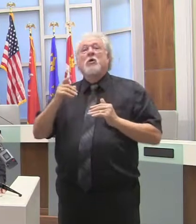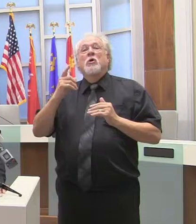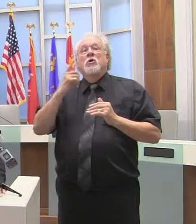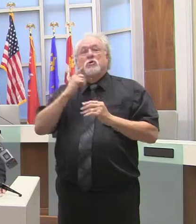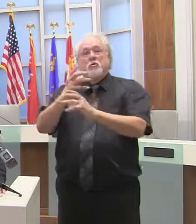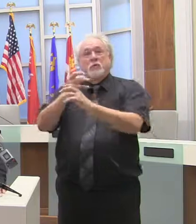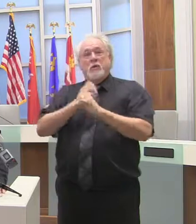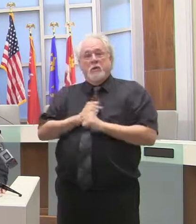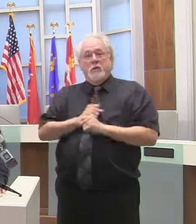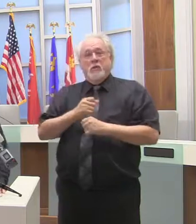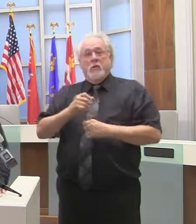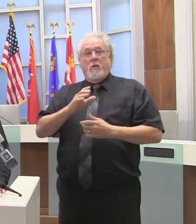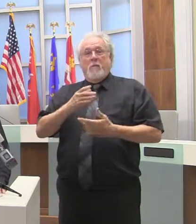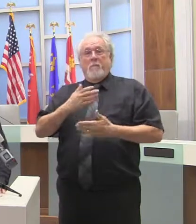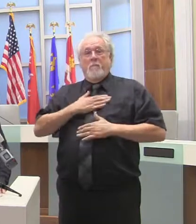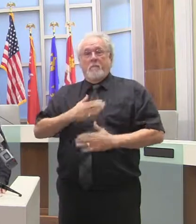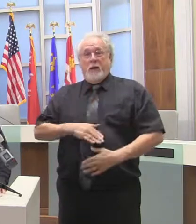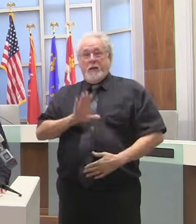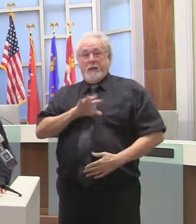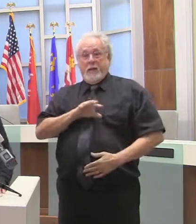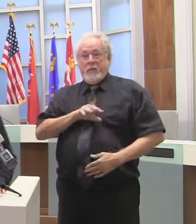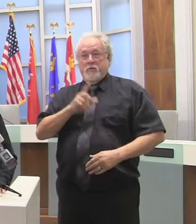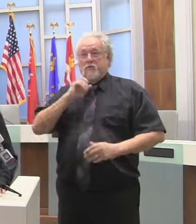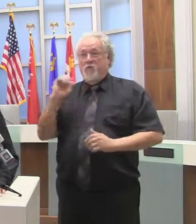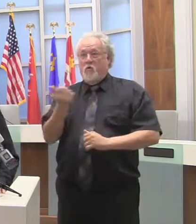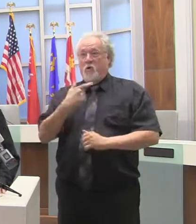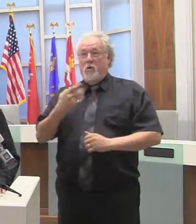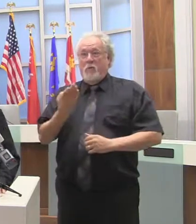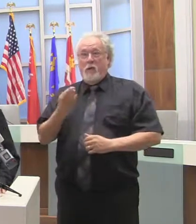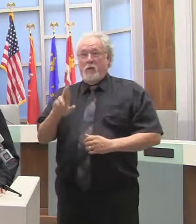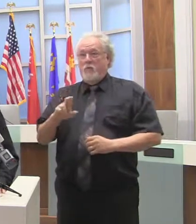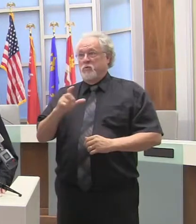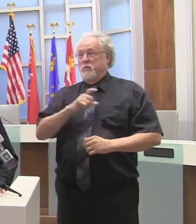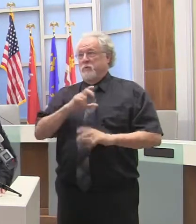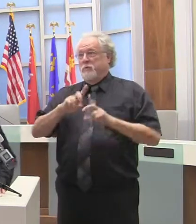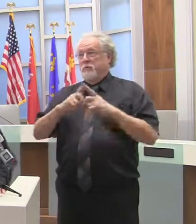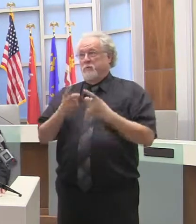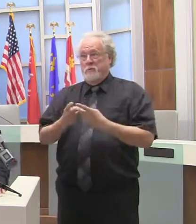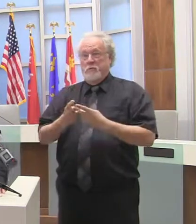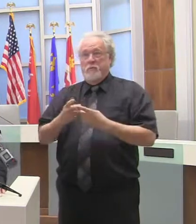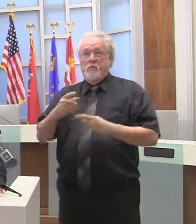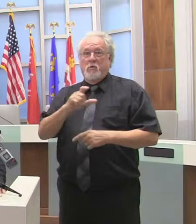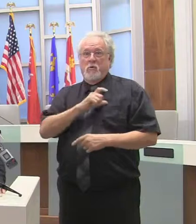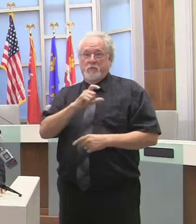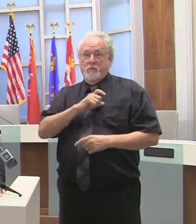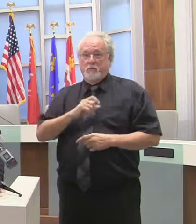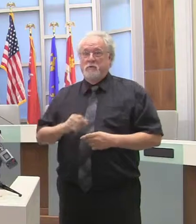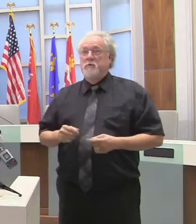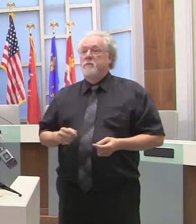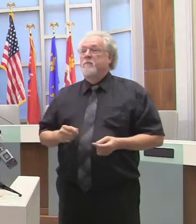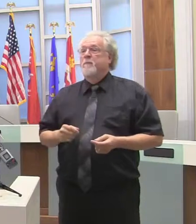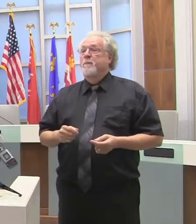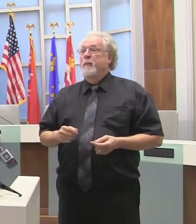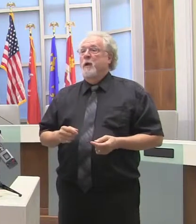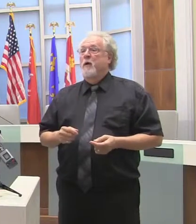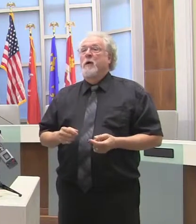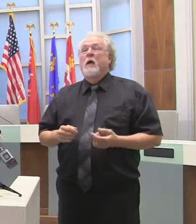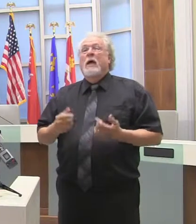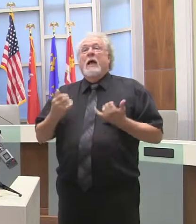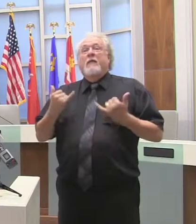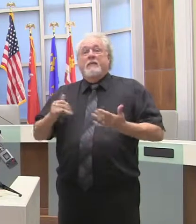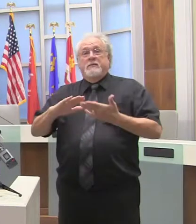secure body cameras for all Baton Rouge Police Department officers.